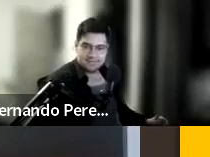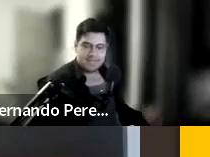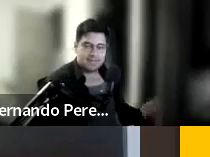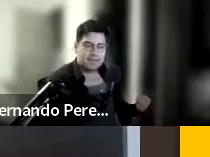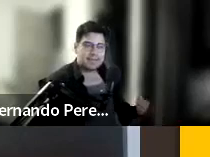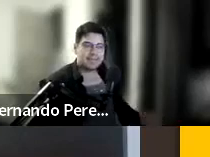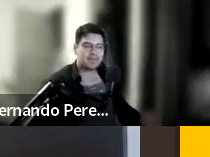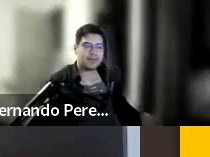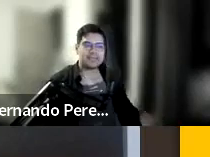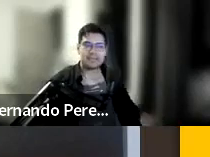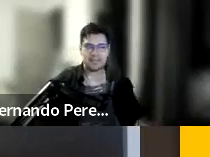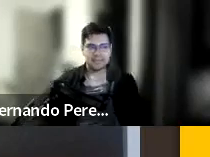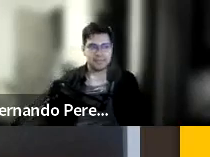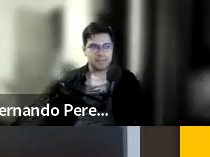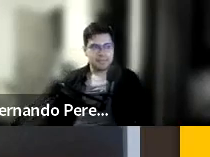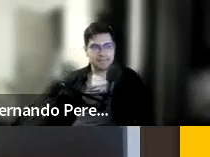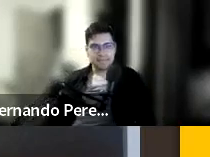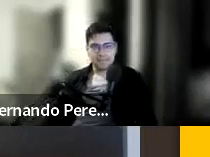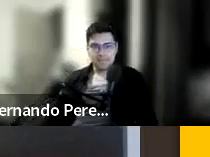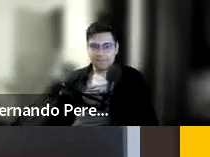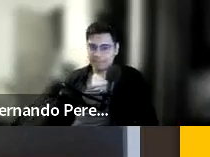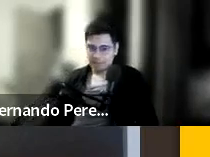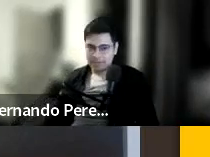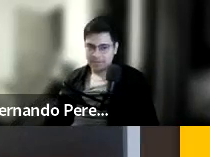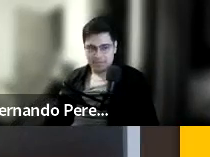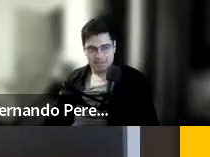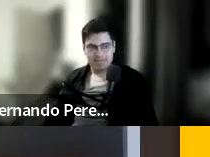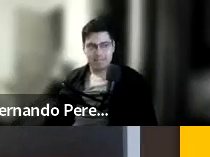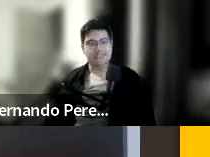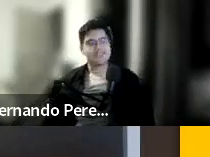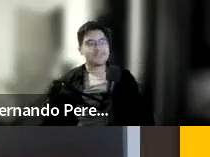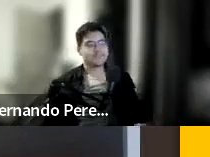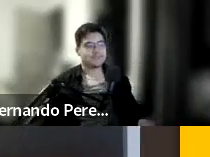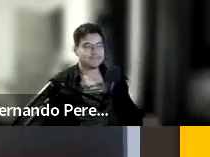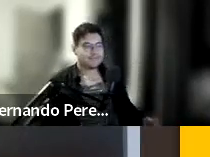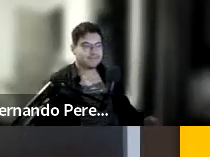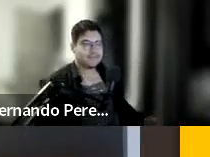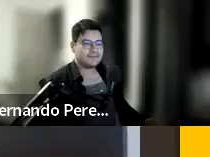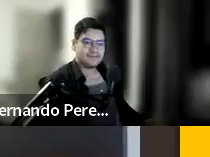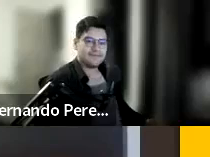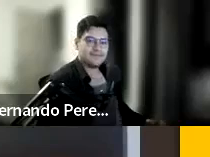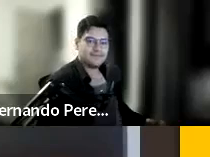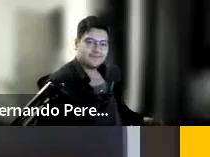Y me lo manda por WhatsApp. 1, 2, 3, action.